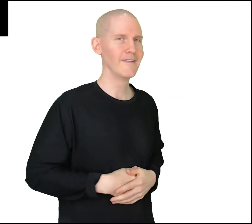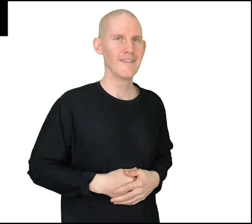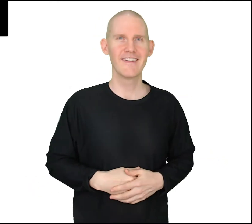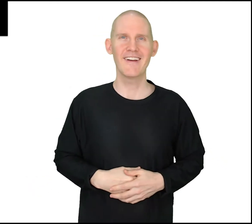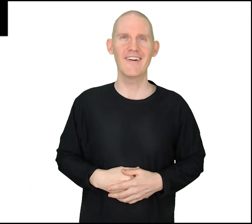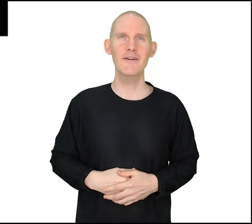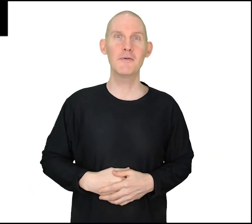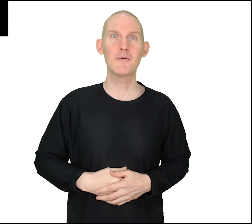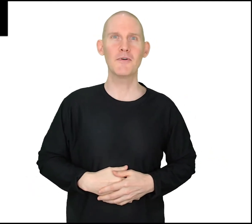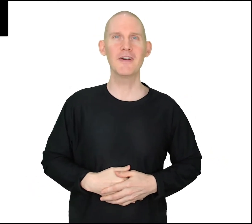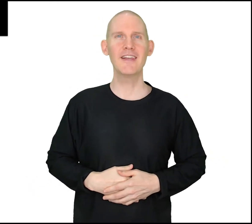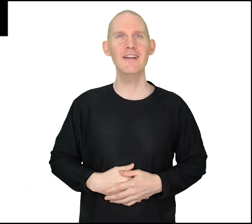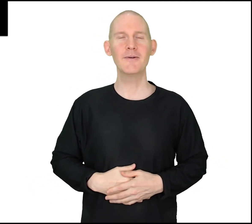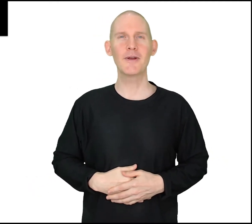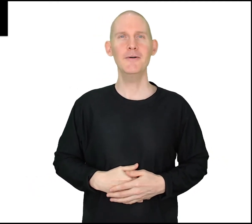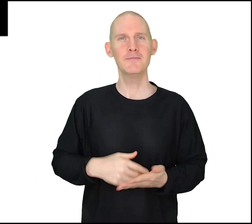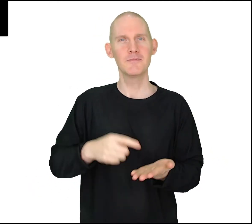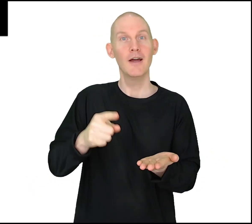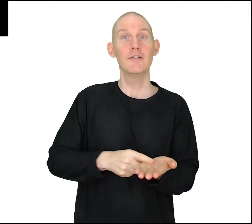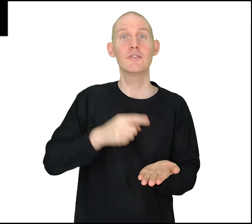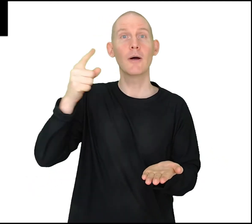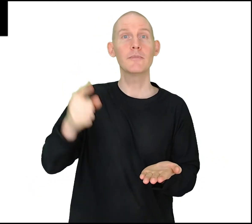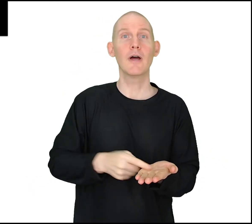All right, from the front again, here we go. Sometimes.